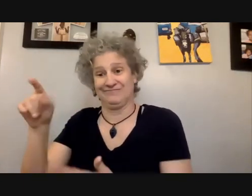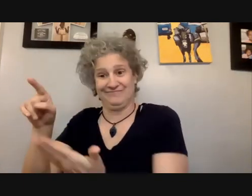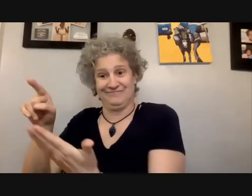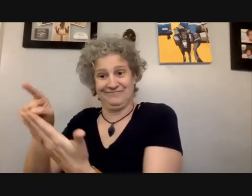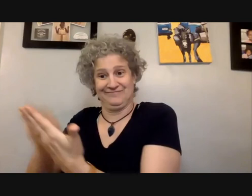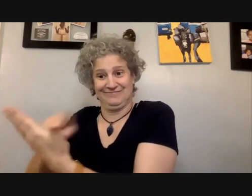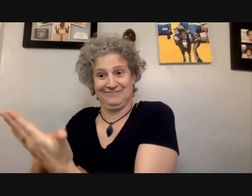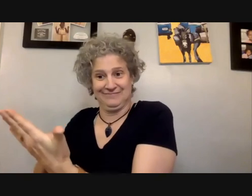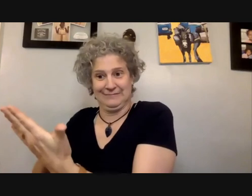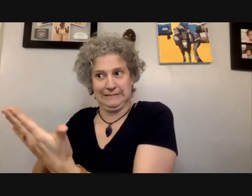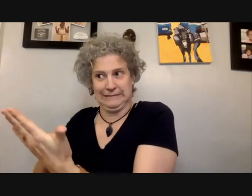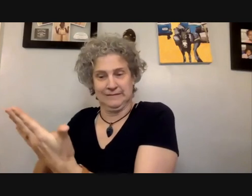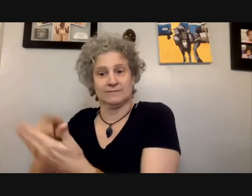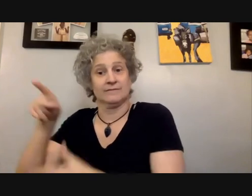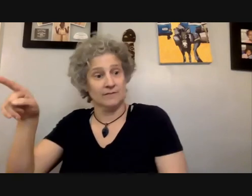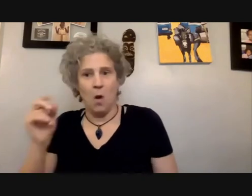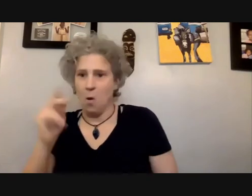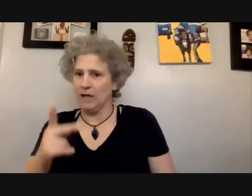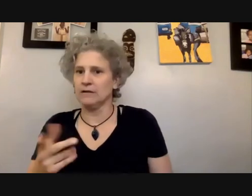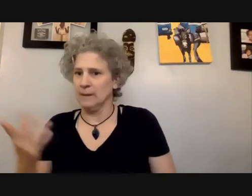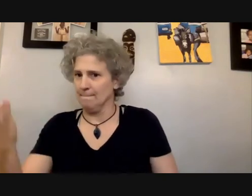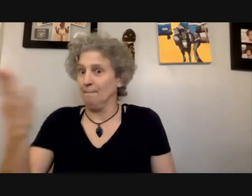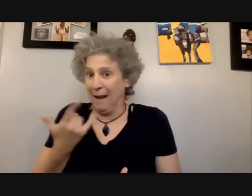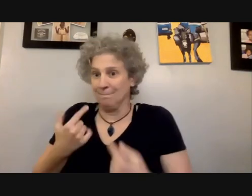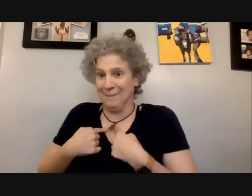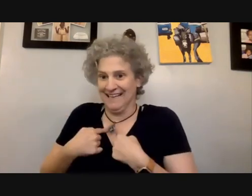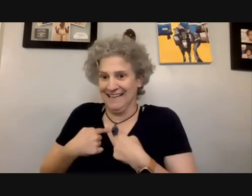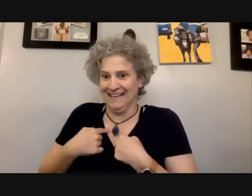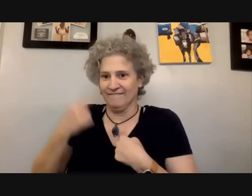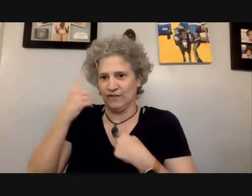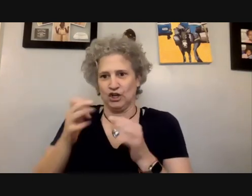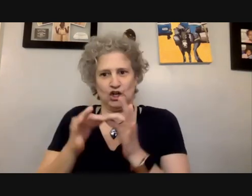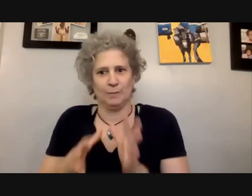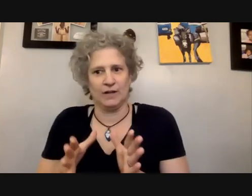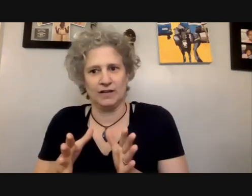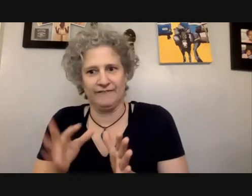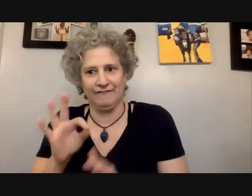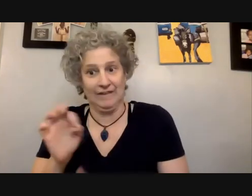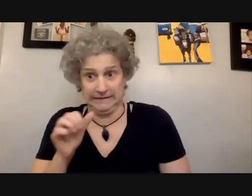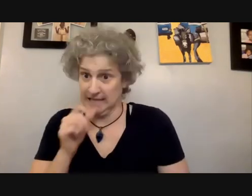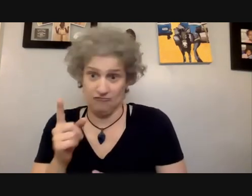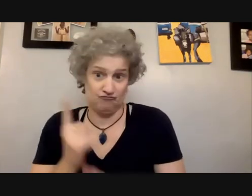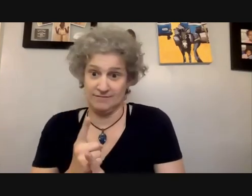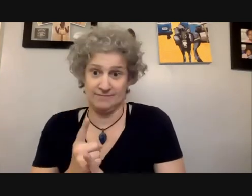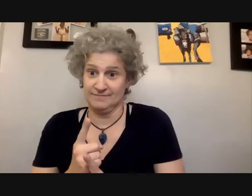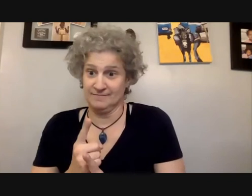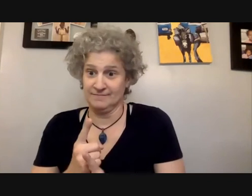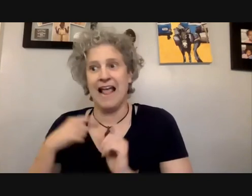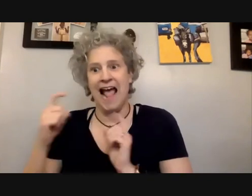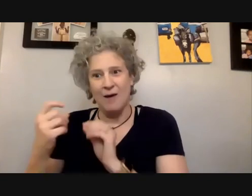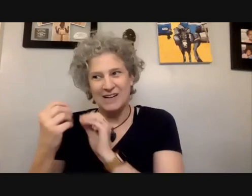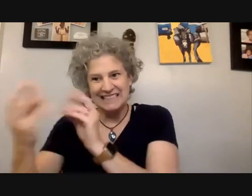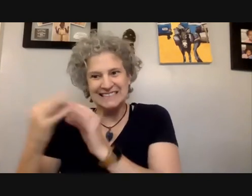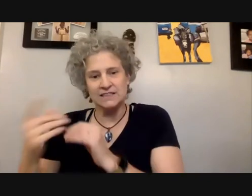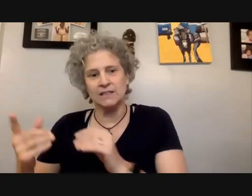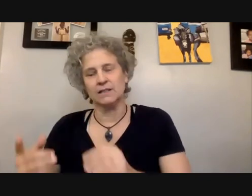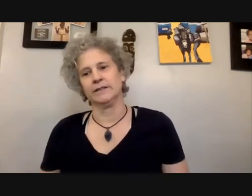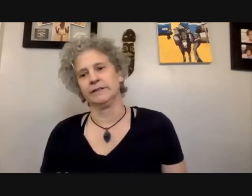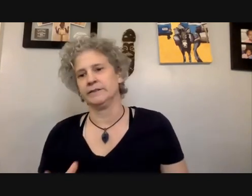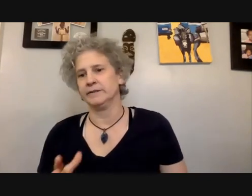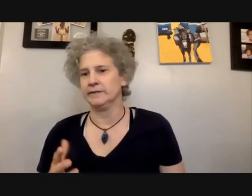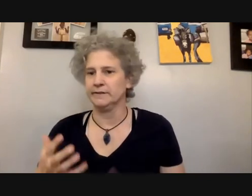very concerned about going to the doctor. I had to call and cancel the appointment because of his anxiety level. And